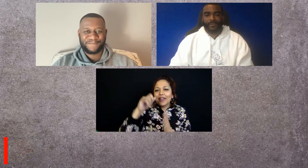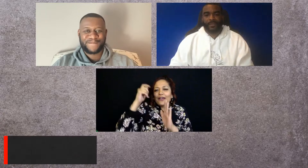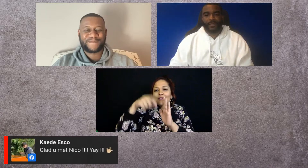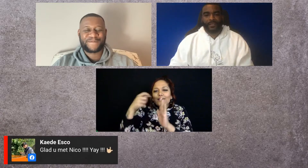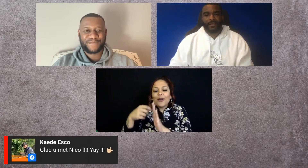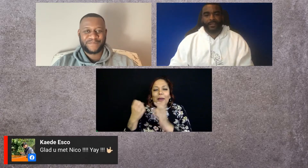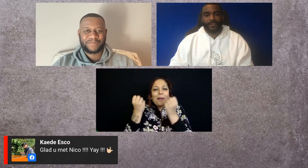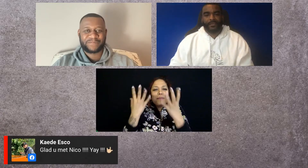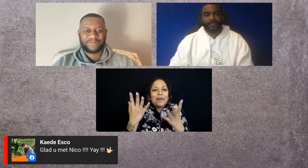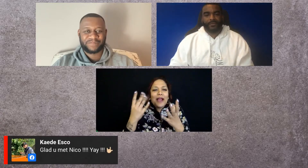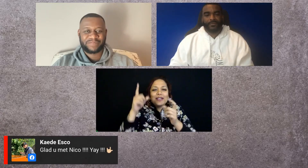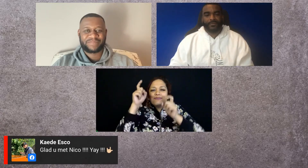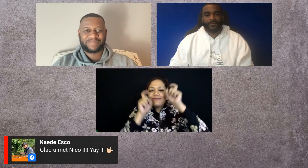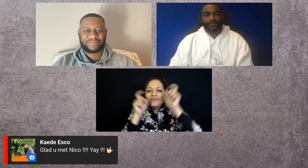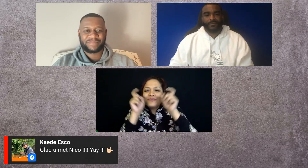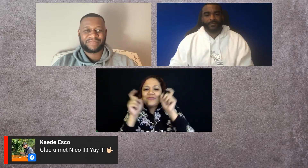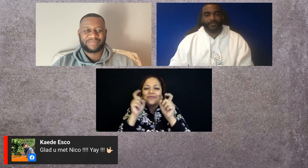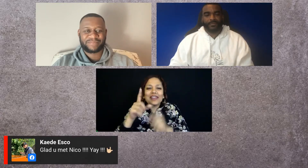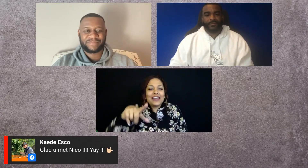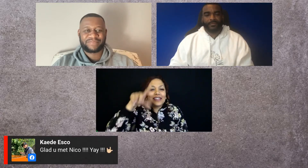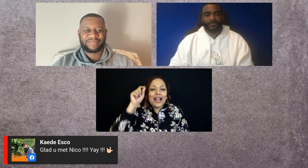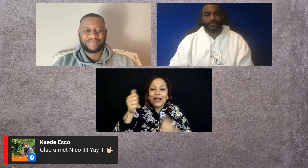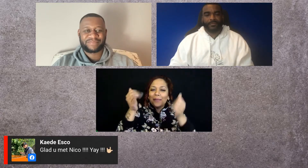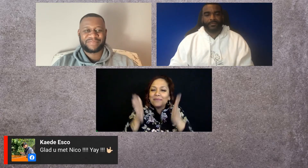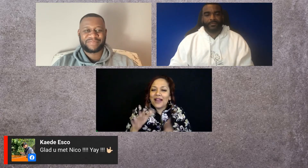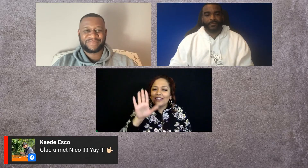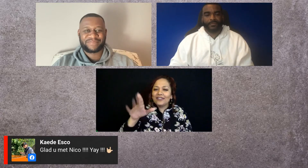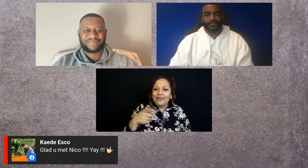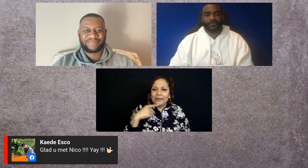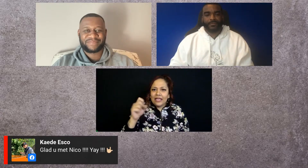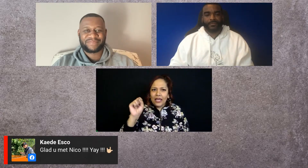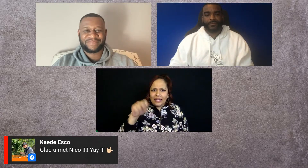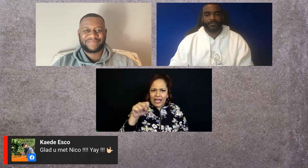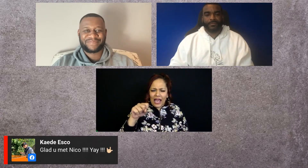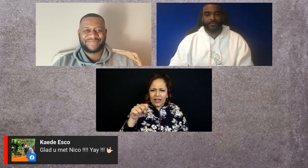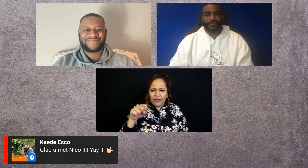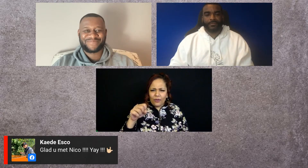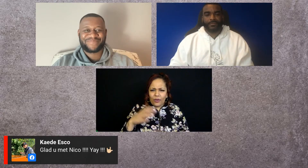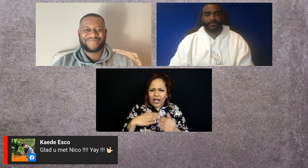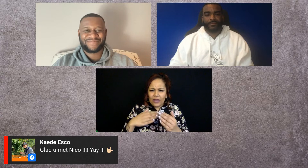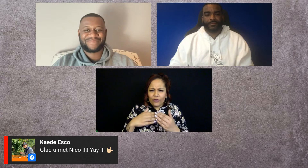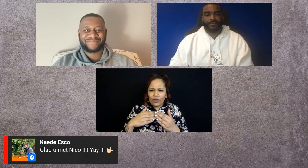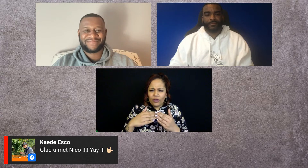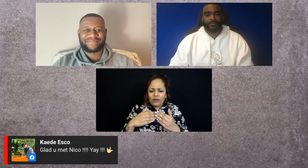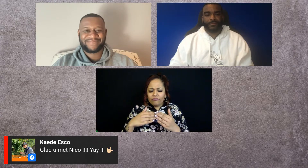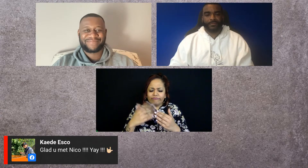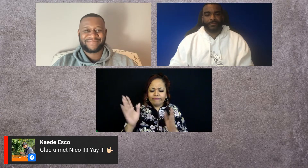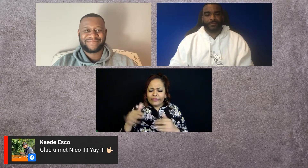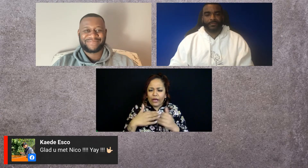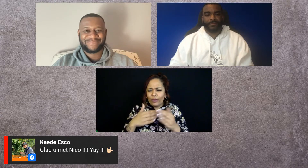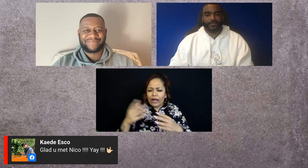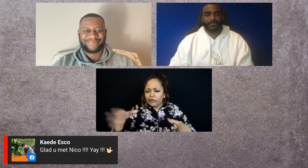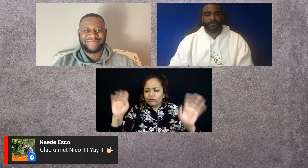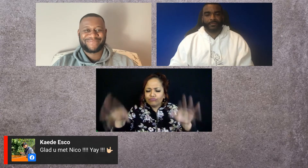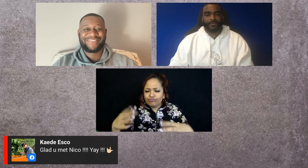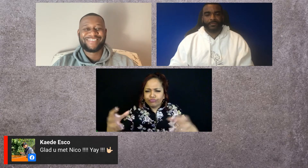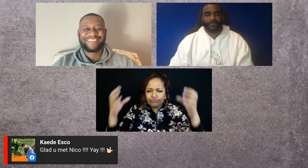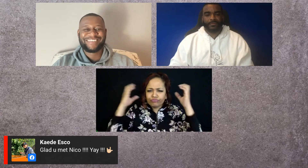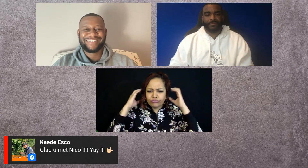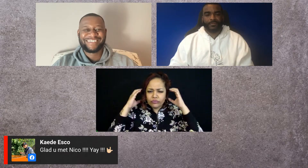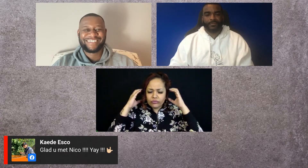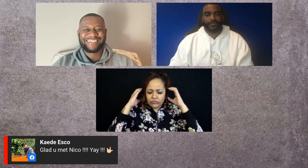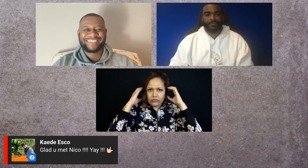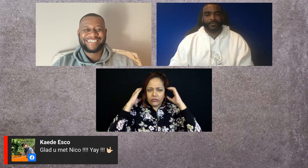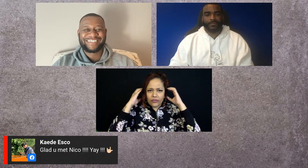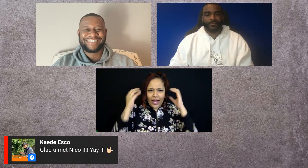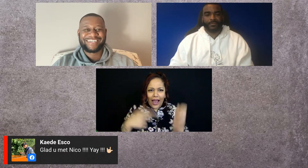community. And listen, I did notice a video in the at the Gallaudet. They were like, first they're like, okay, yeah, whatever. And